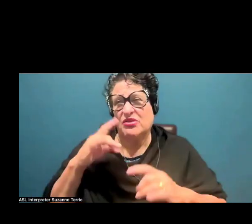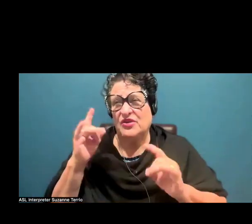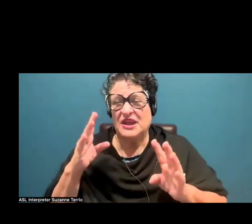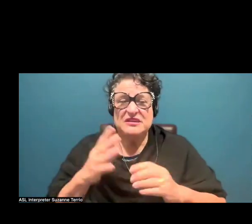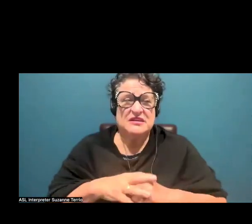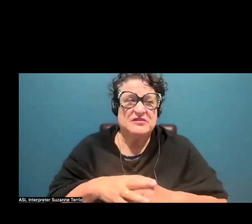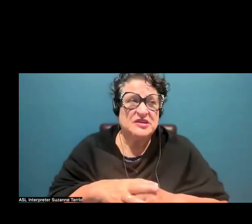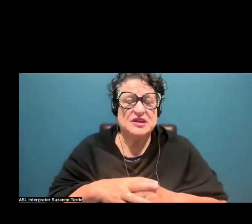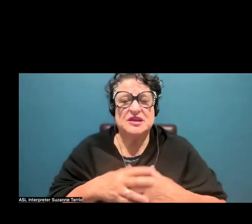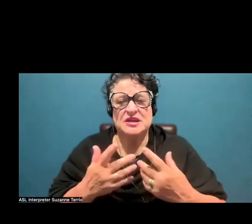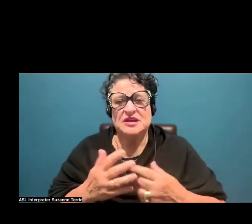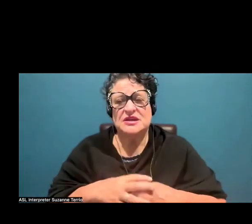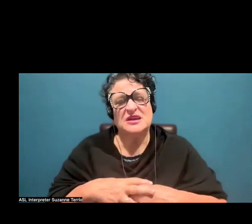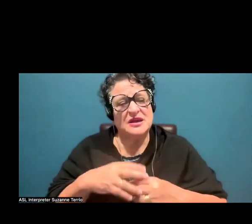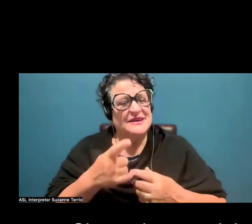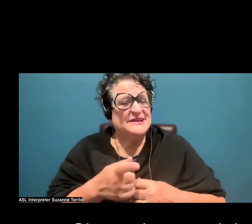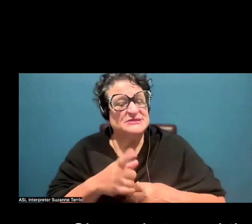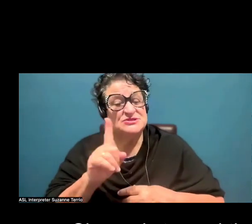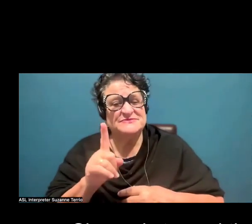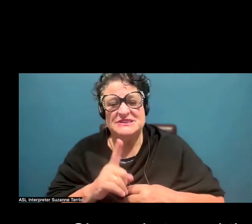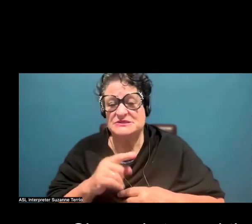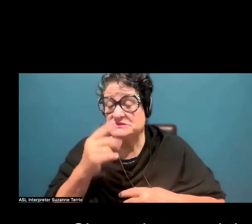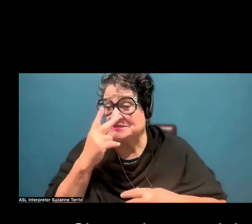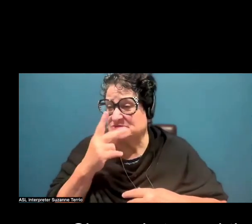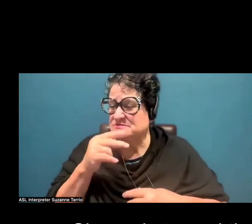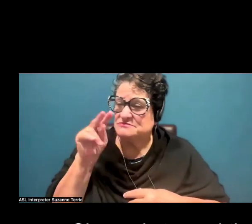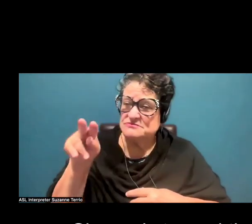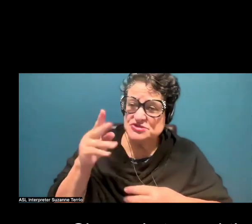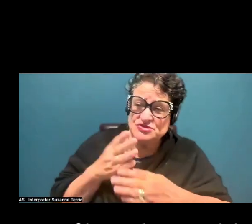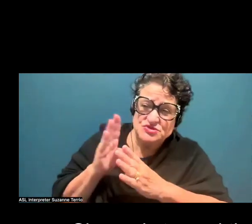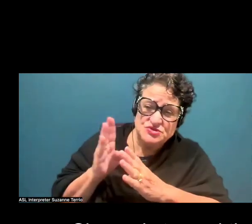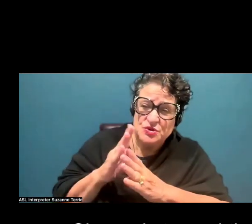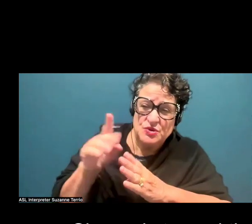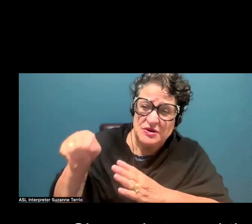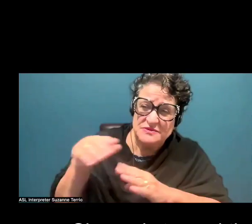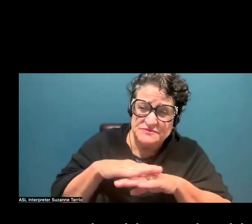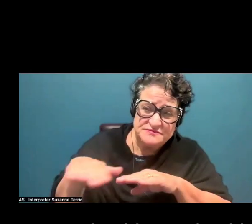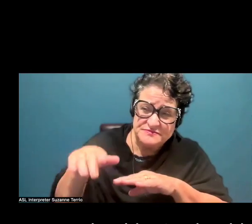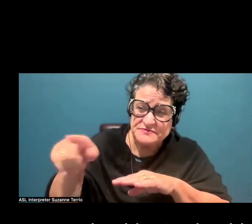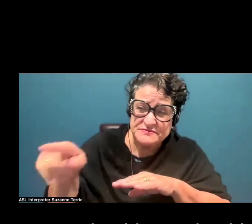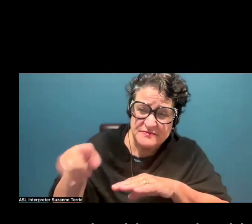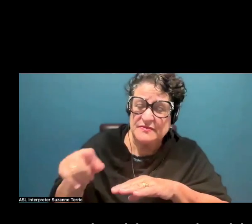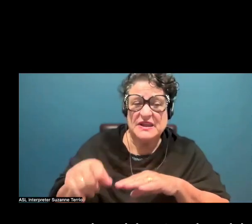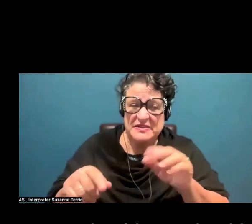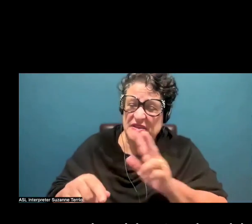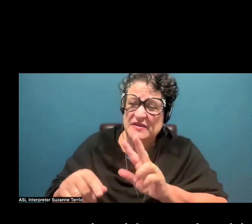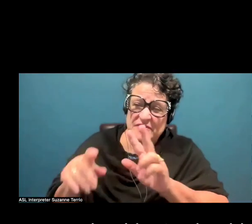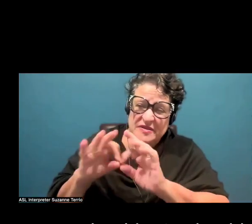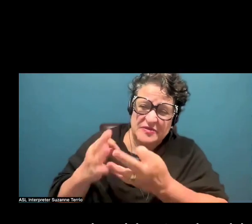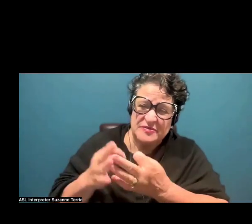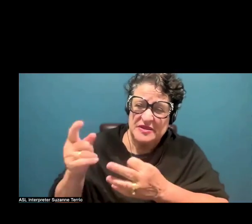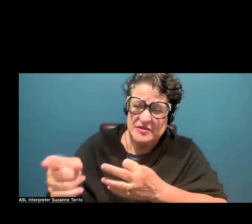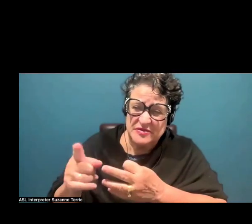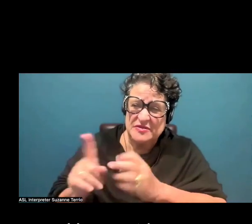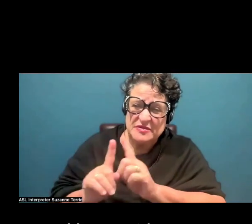better. Just a minute, see? She nods toward the door leading off the deck where the Bristows are huddled shoulder to shoulder with a man I don't